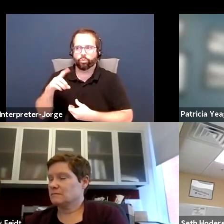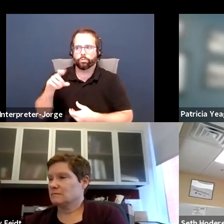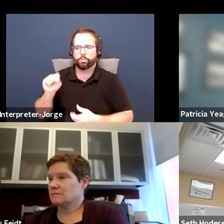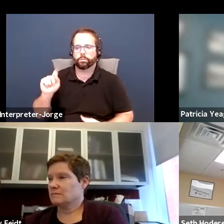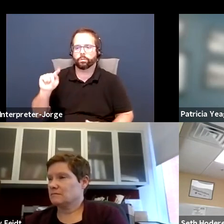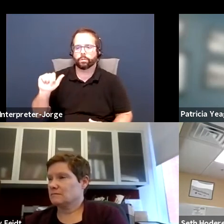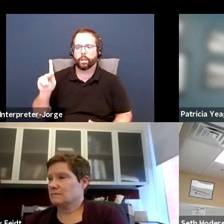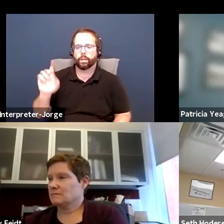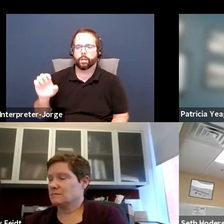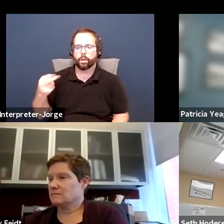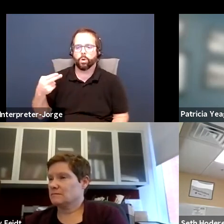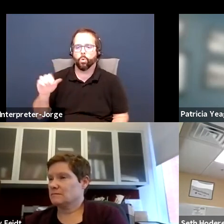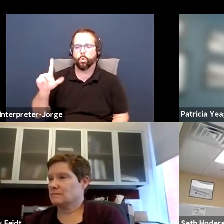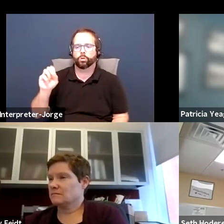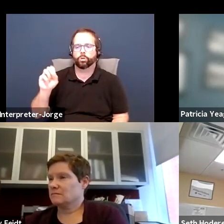naturally.